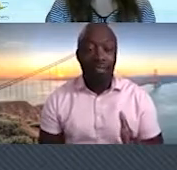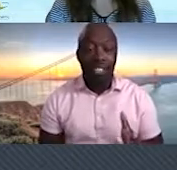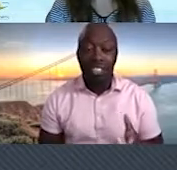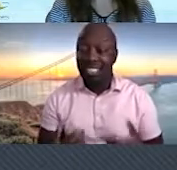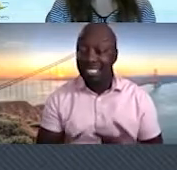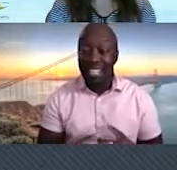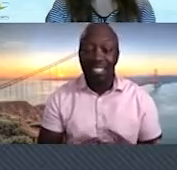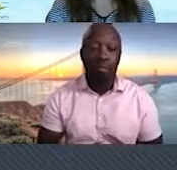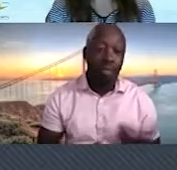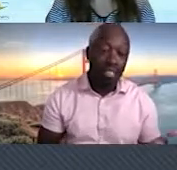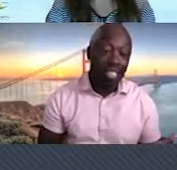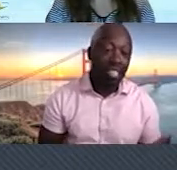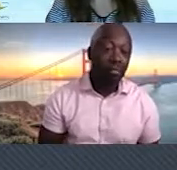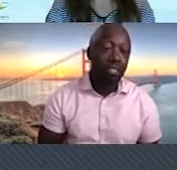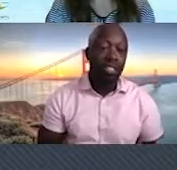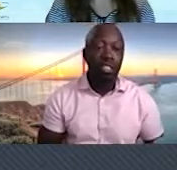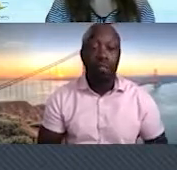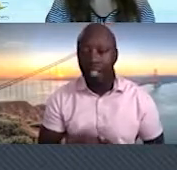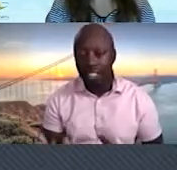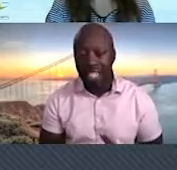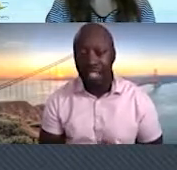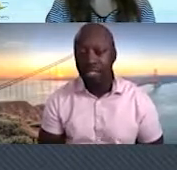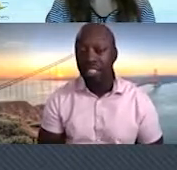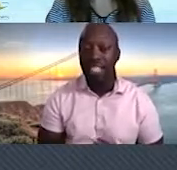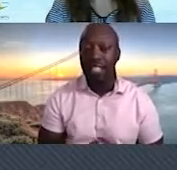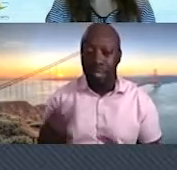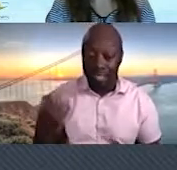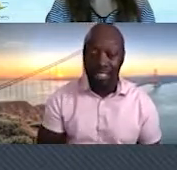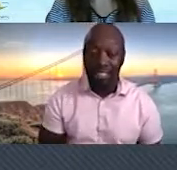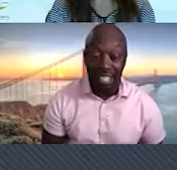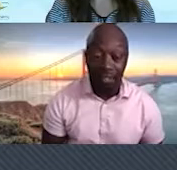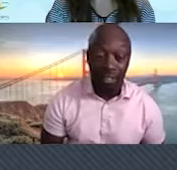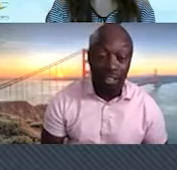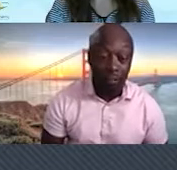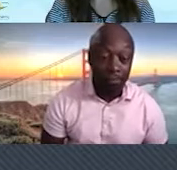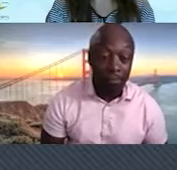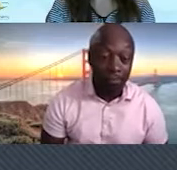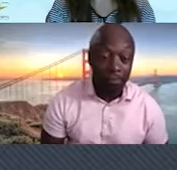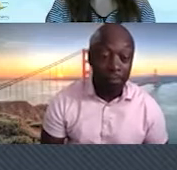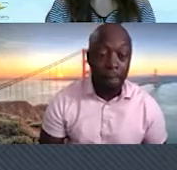Other languages sign, British Sign Language, French Sign Language, and Mexican Sign Language.